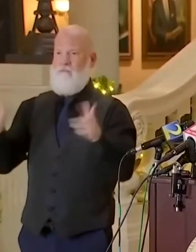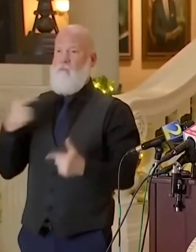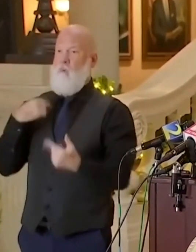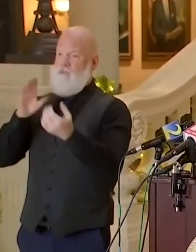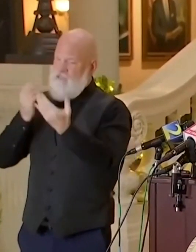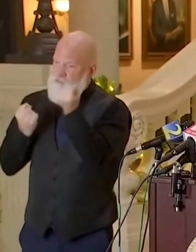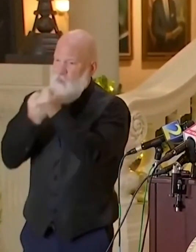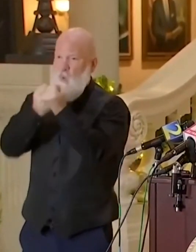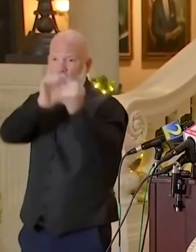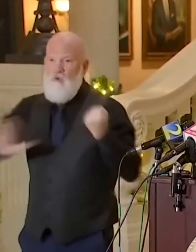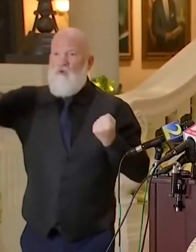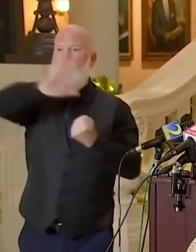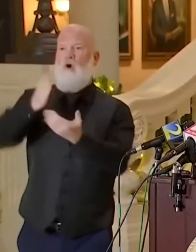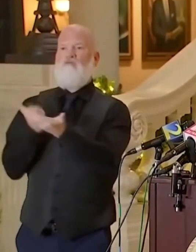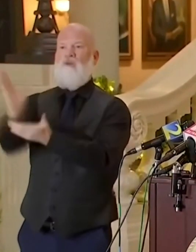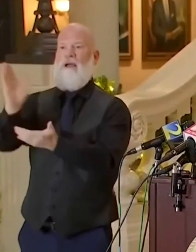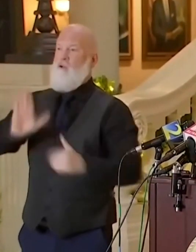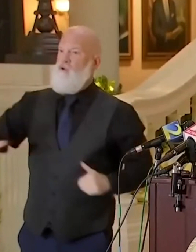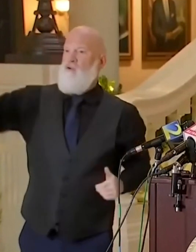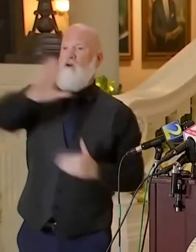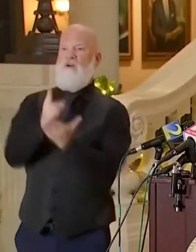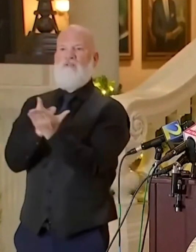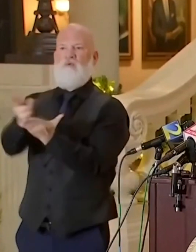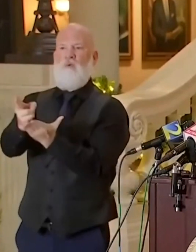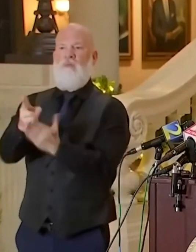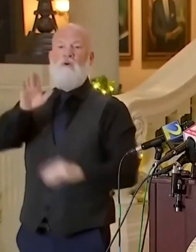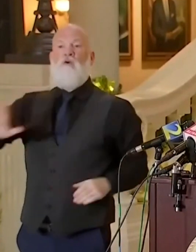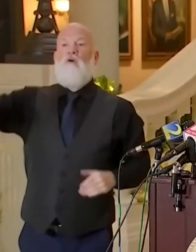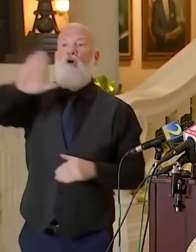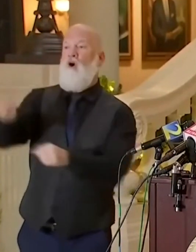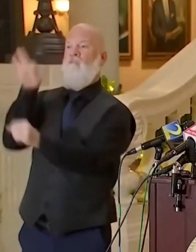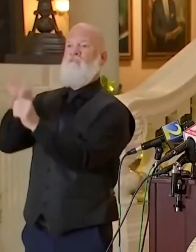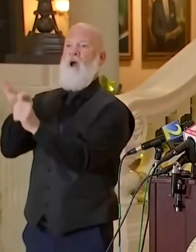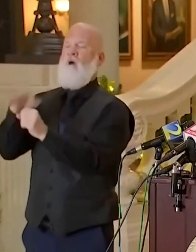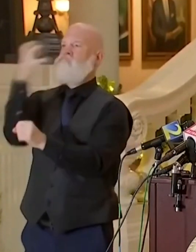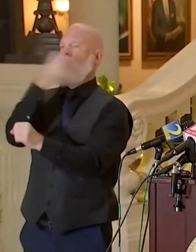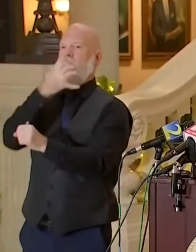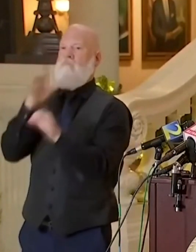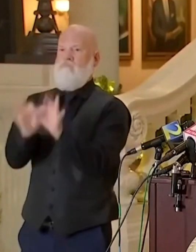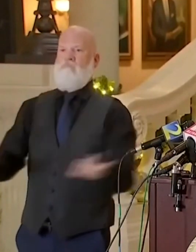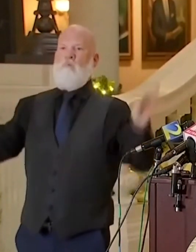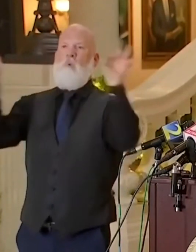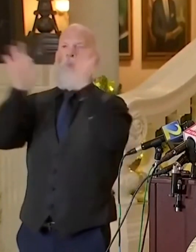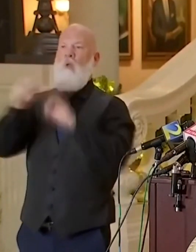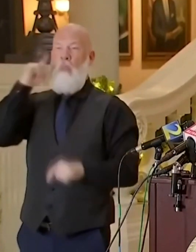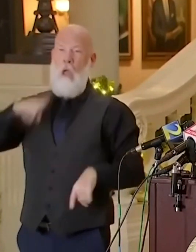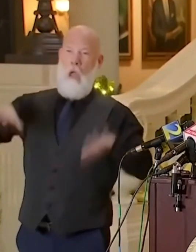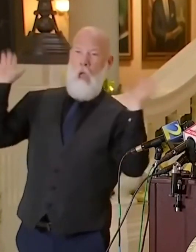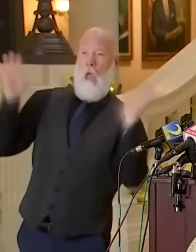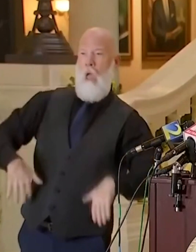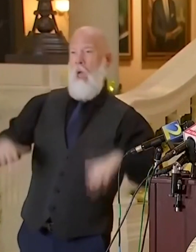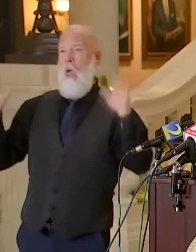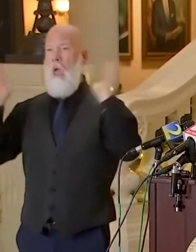truth matters, and your vote matters. Anyone telling you to boycott an election is not on your side.